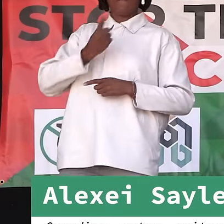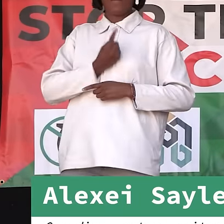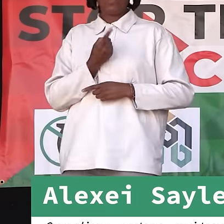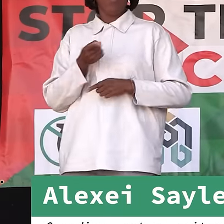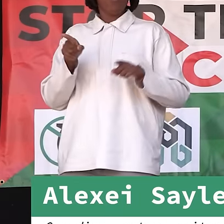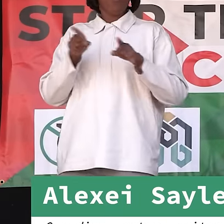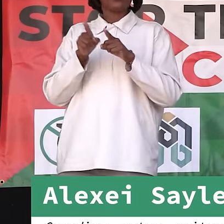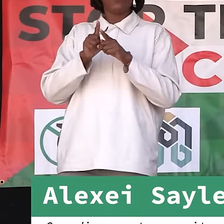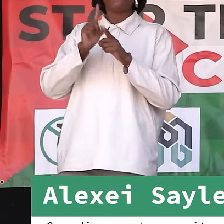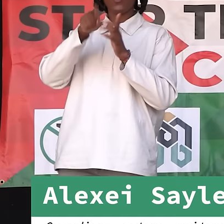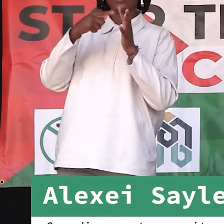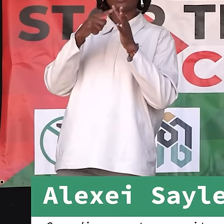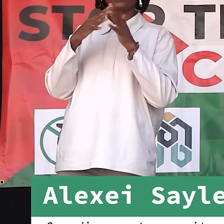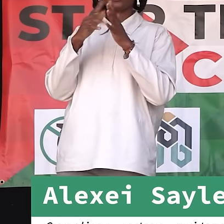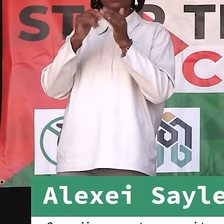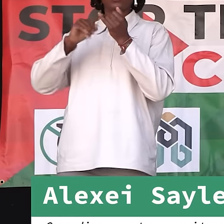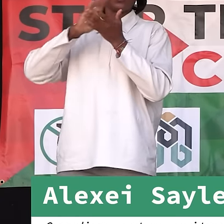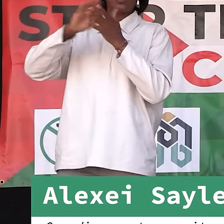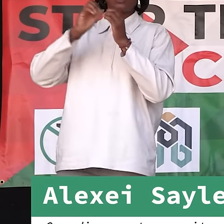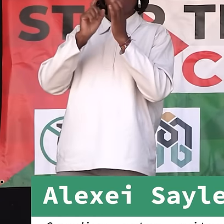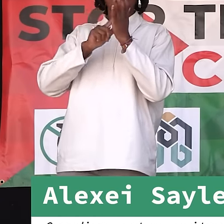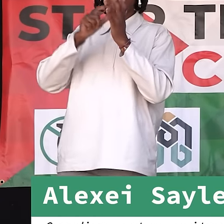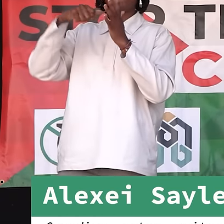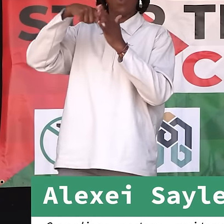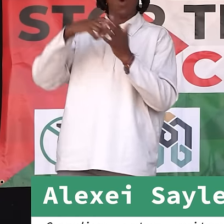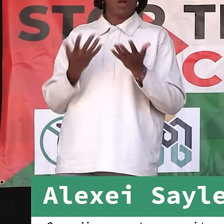Jewish bloc, who I have walked